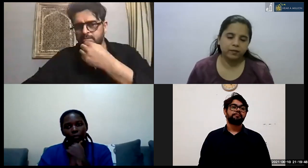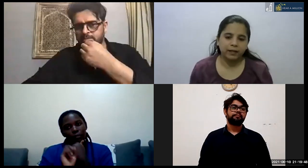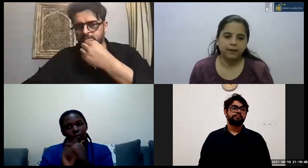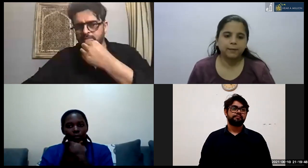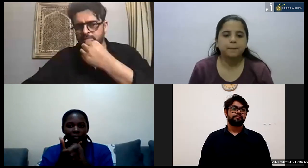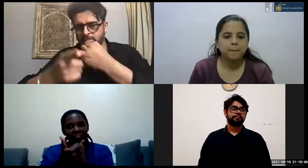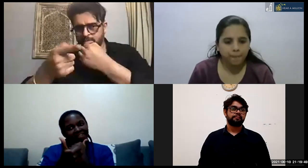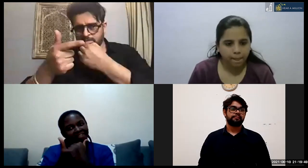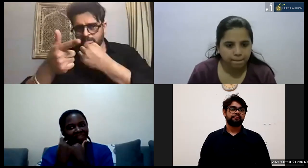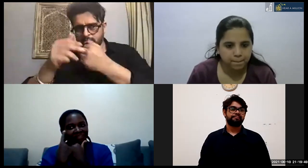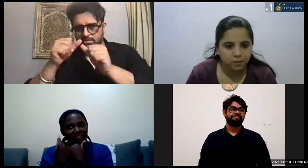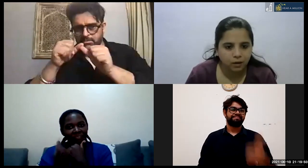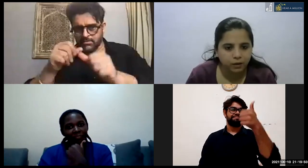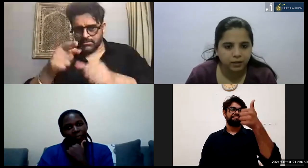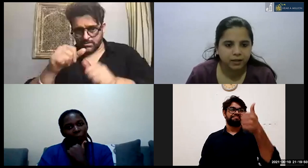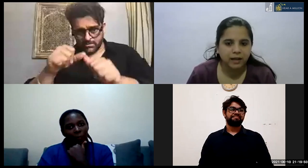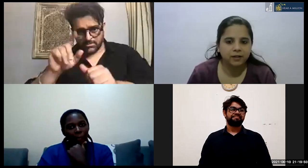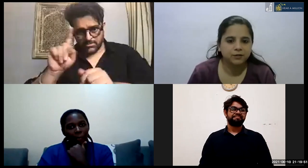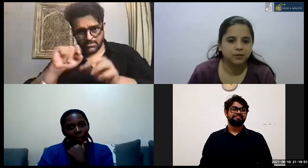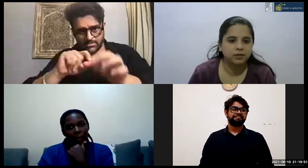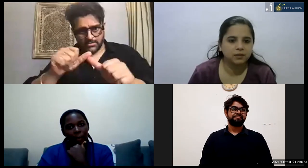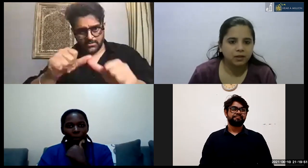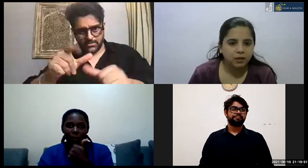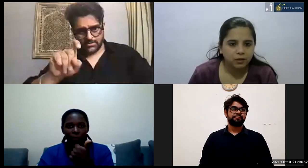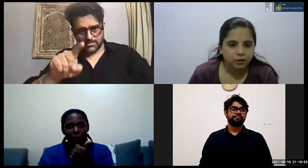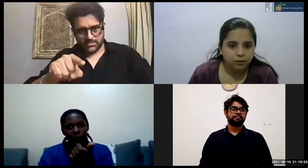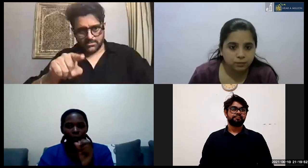I feel like. Okay, great. I understood.